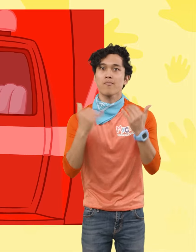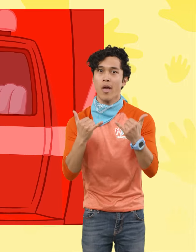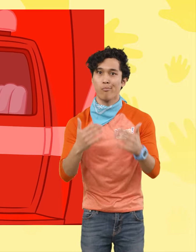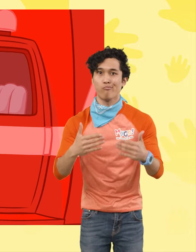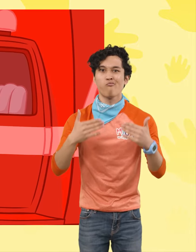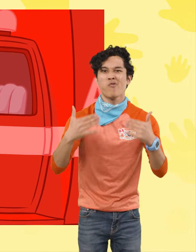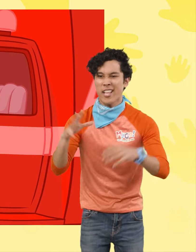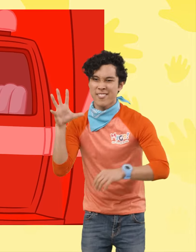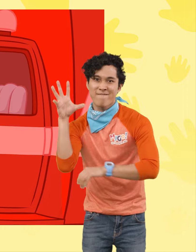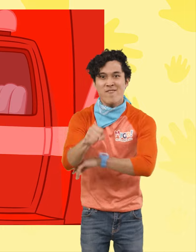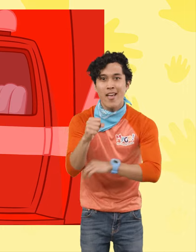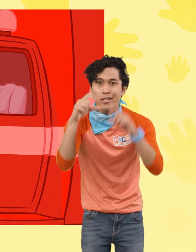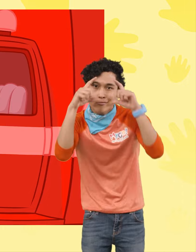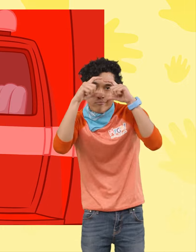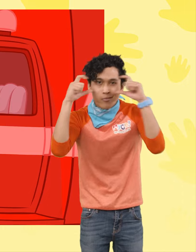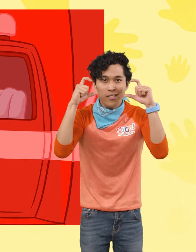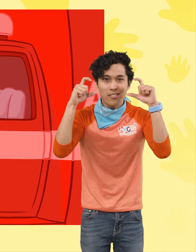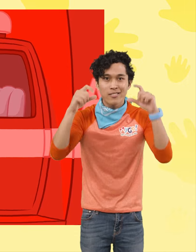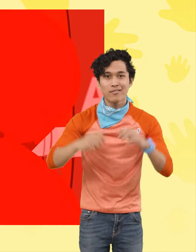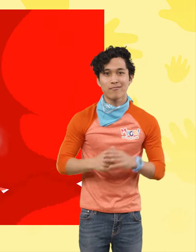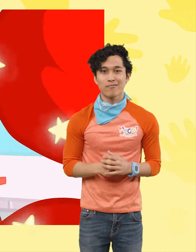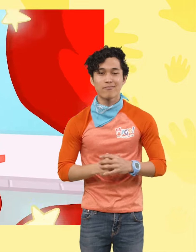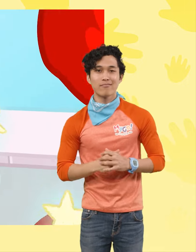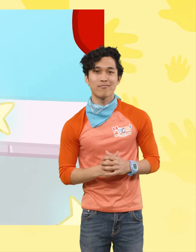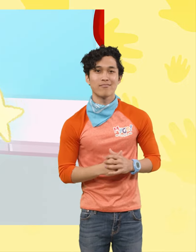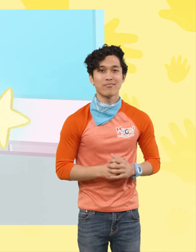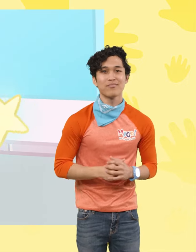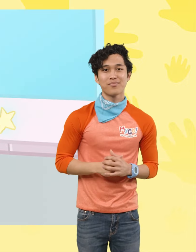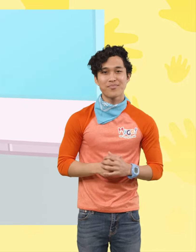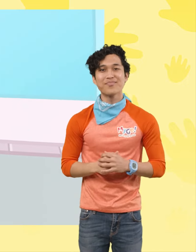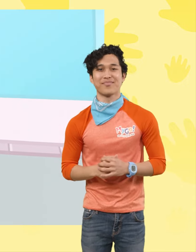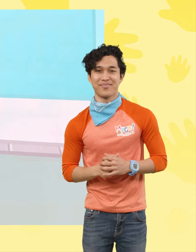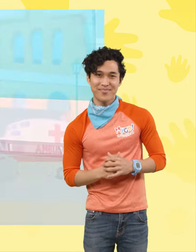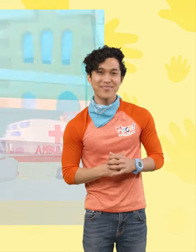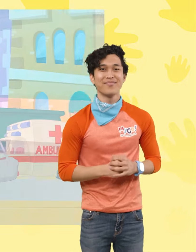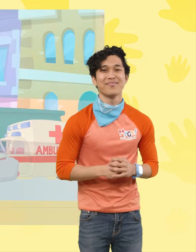Now, let's get those bandits.